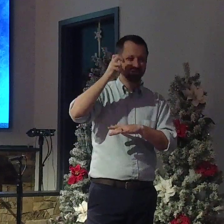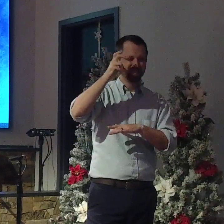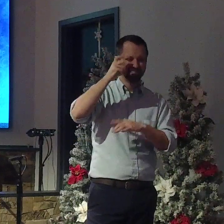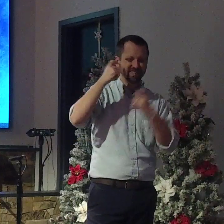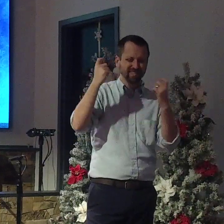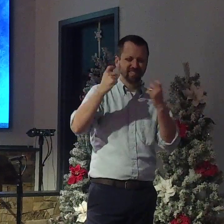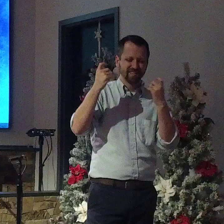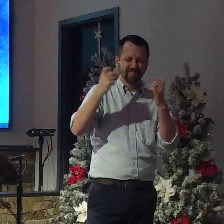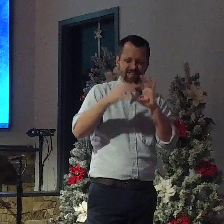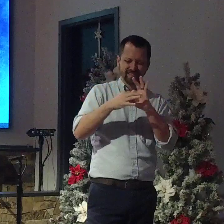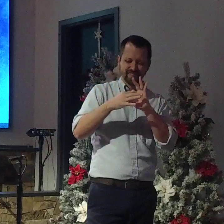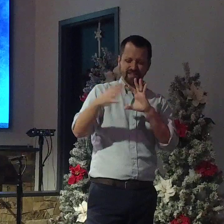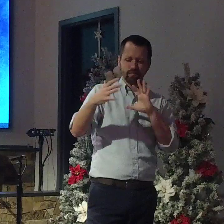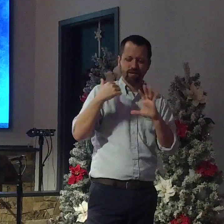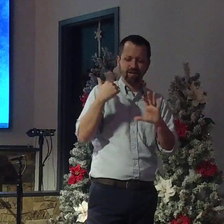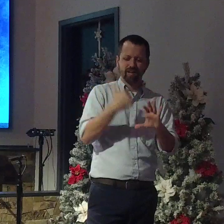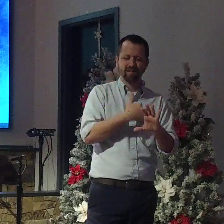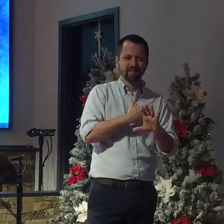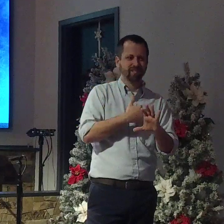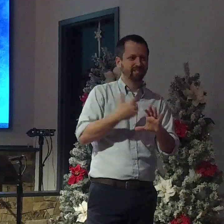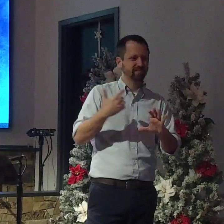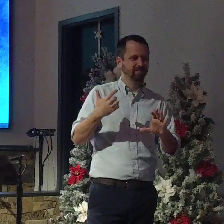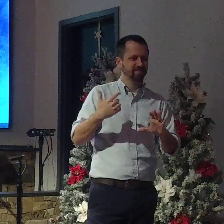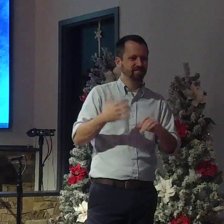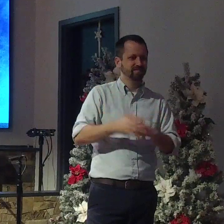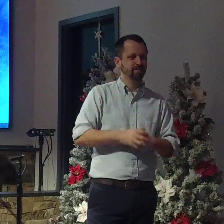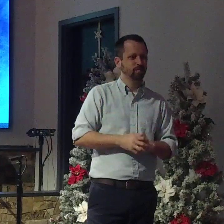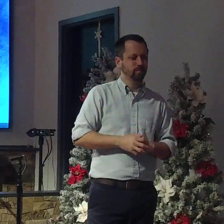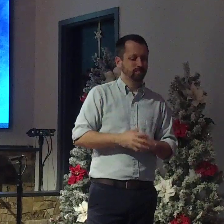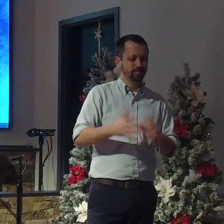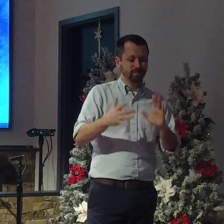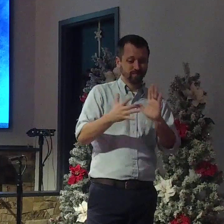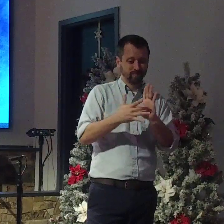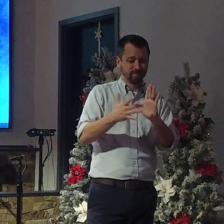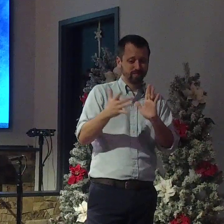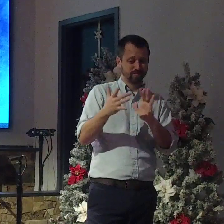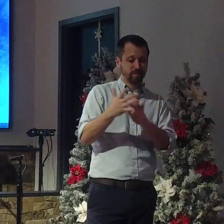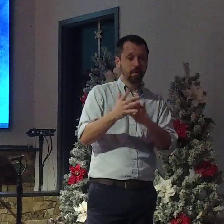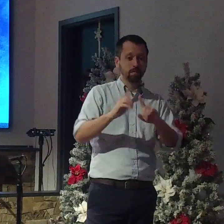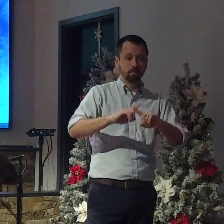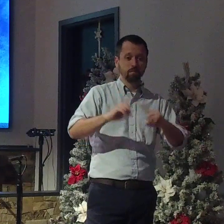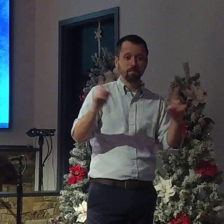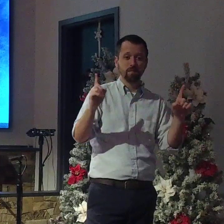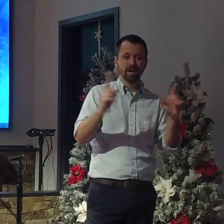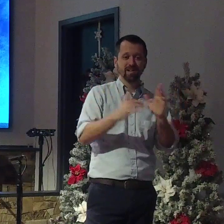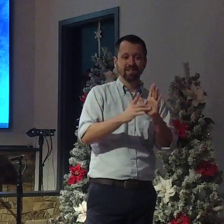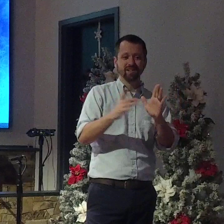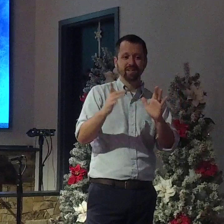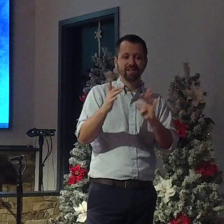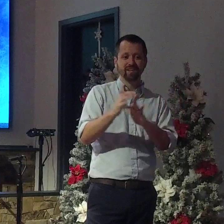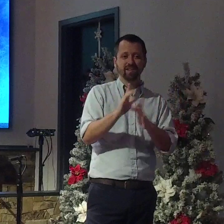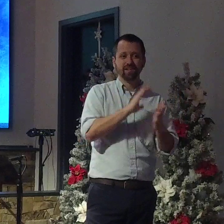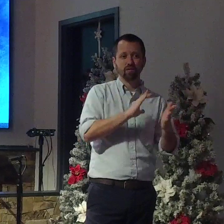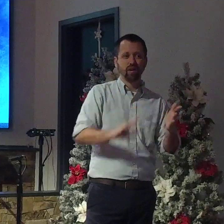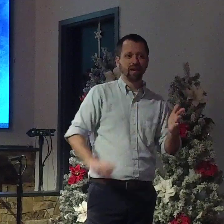our own sin. Prisoners who needed to be delivered. As we sang, prisoners that needed to be set free.